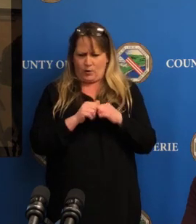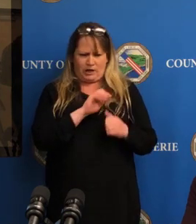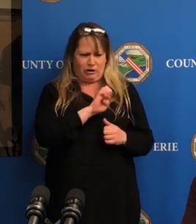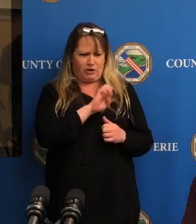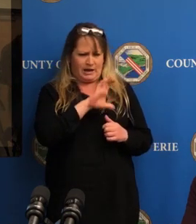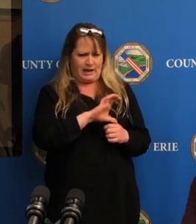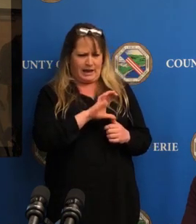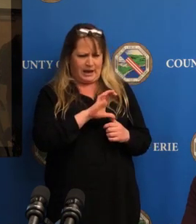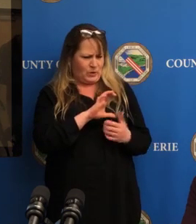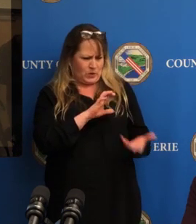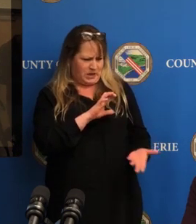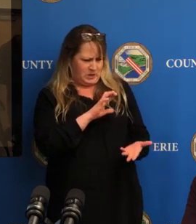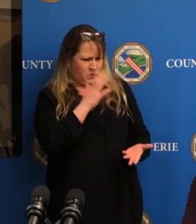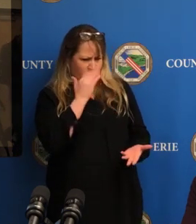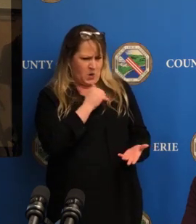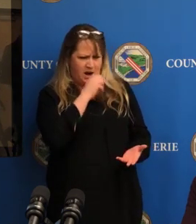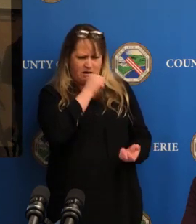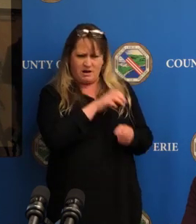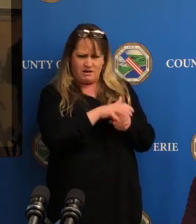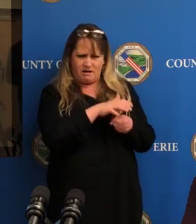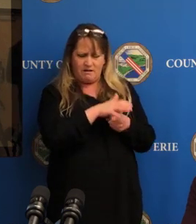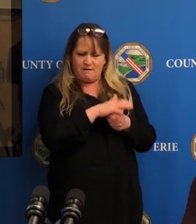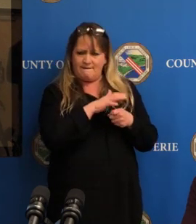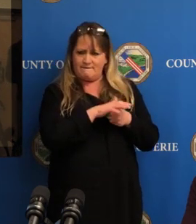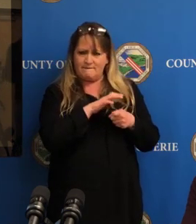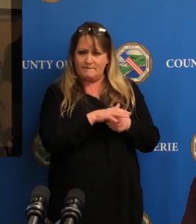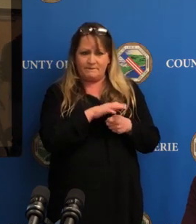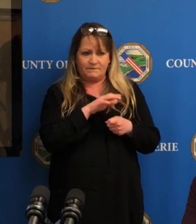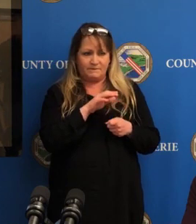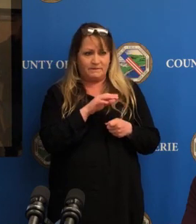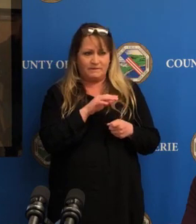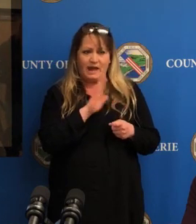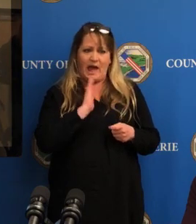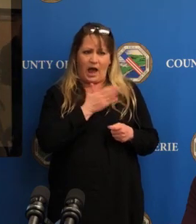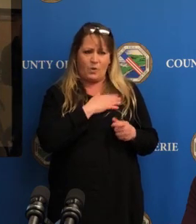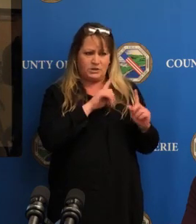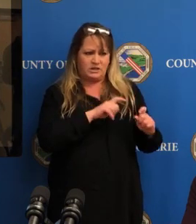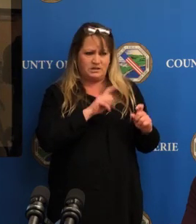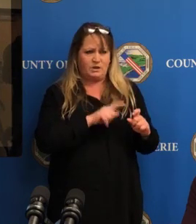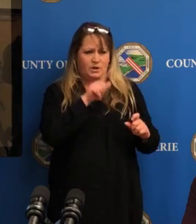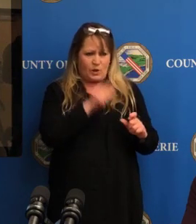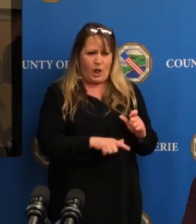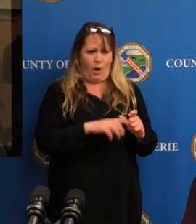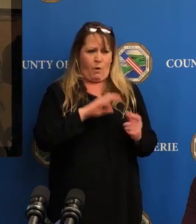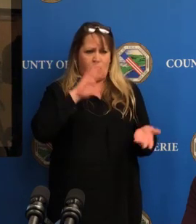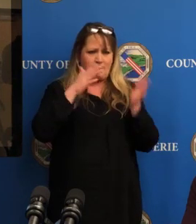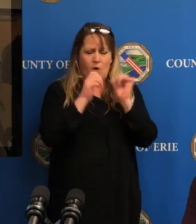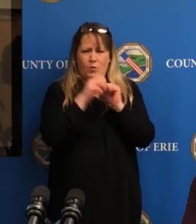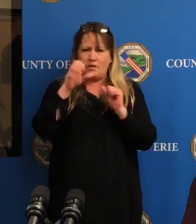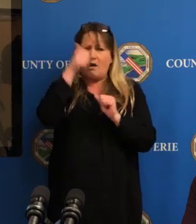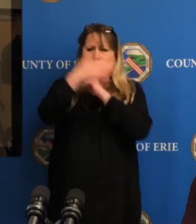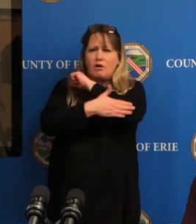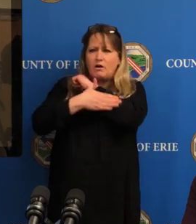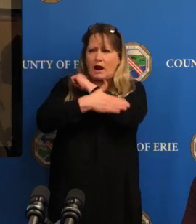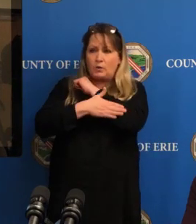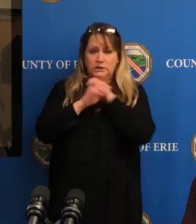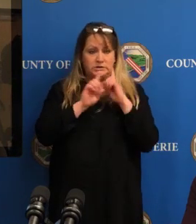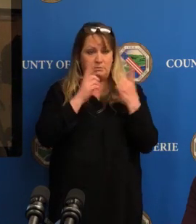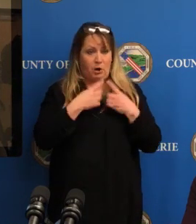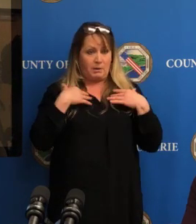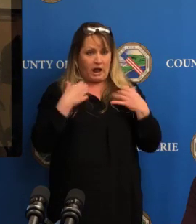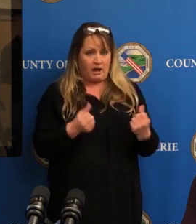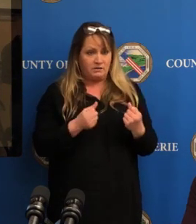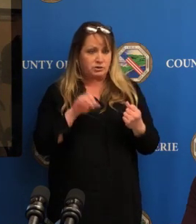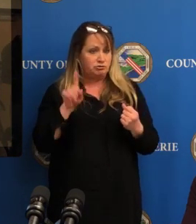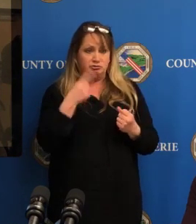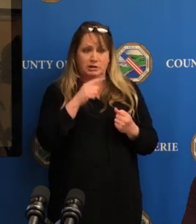County get here? Why is it that the number of tests that Erie County has is so few? Did the Department of Health just grossly